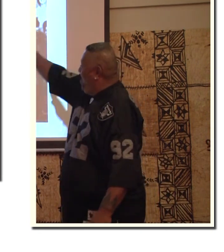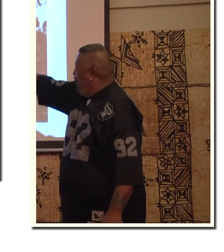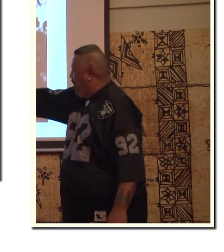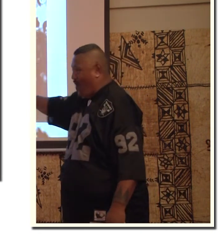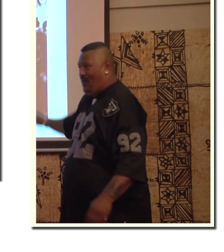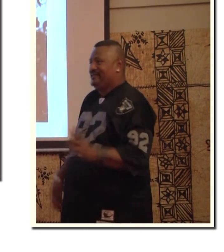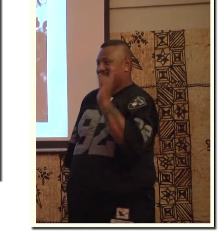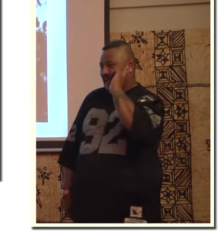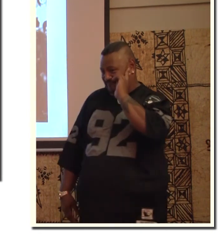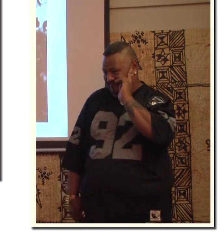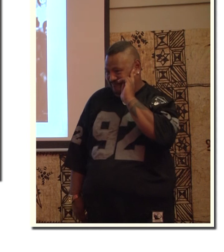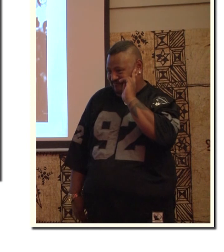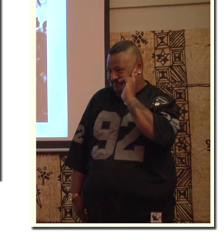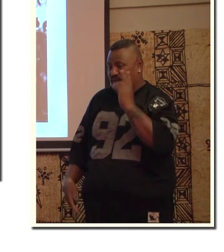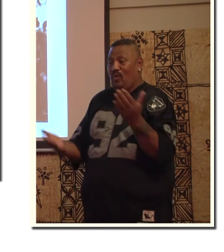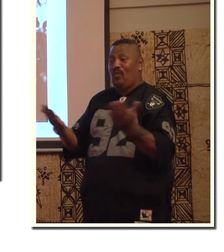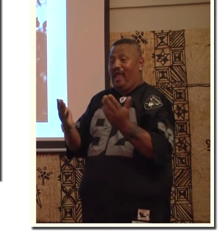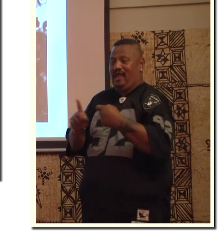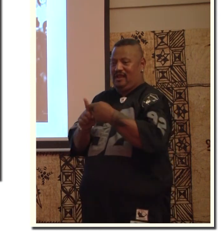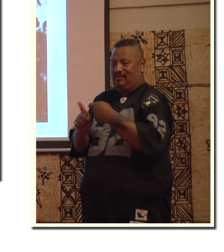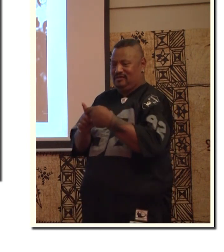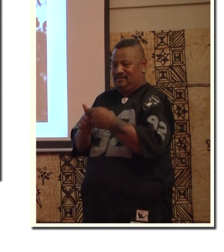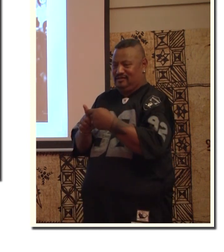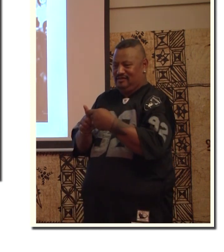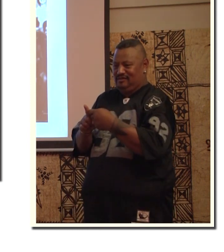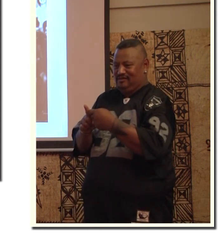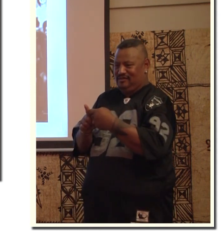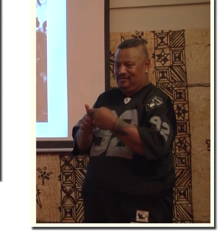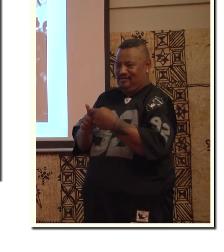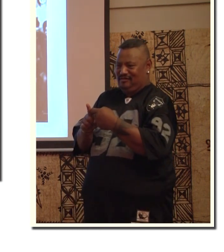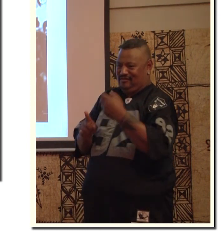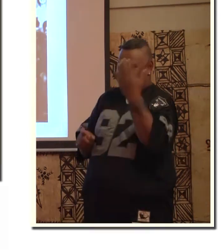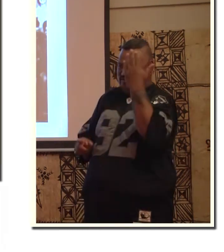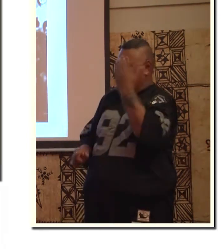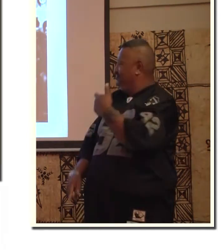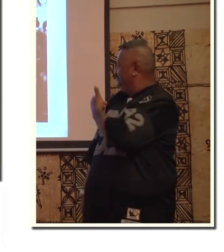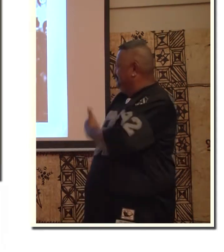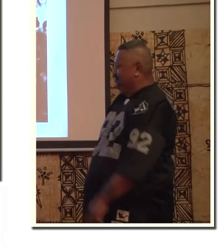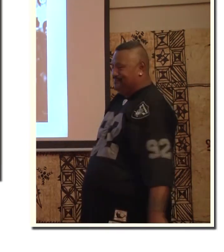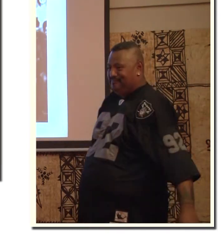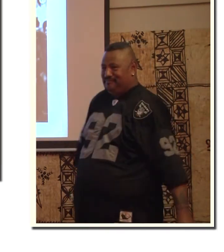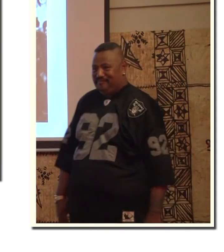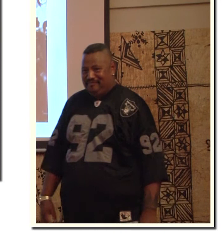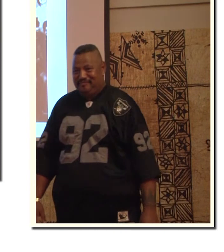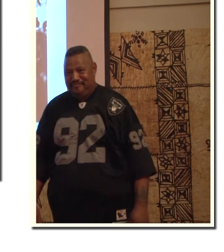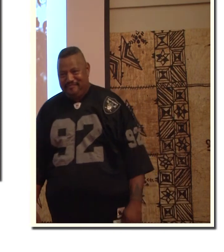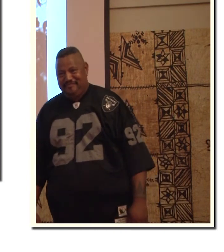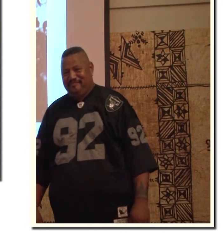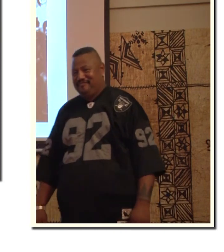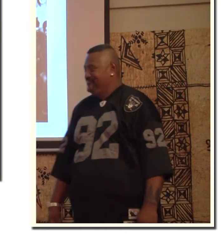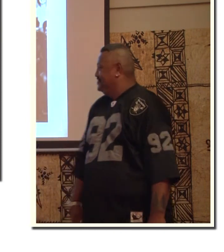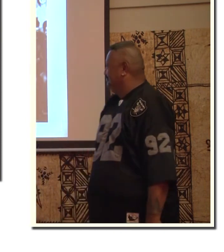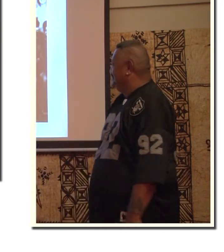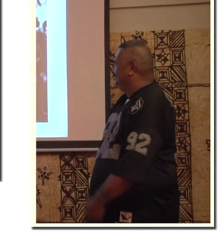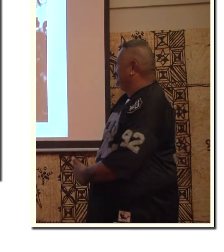me. And all of us in this class photo are deaf, and this is at Kelston. Kelston School for the Deaf.